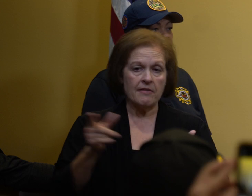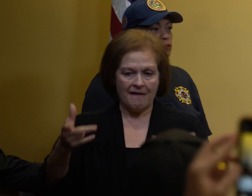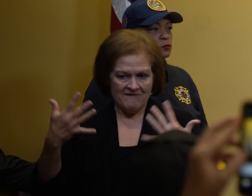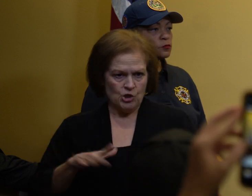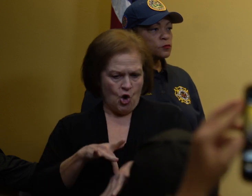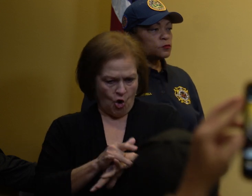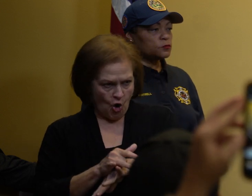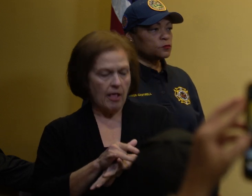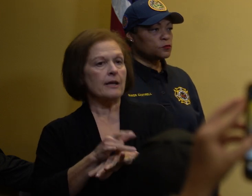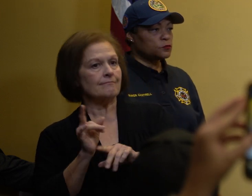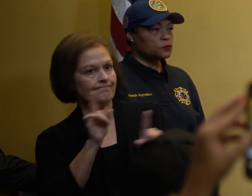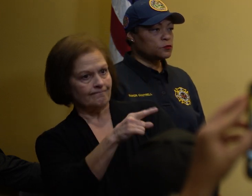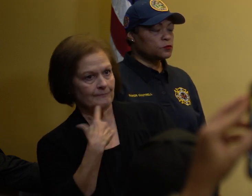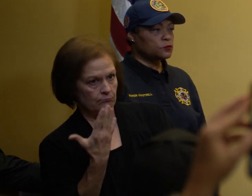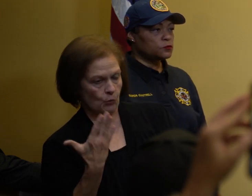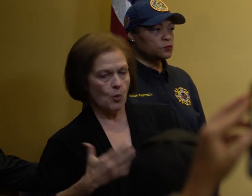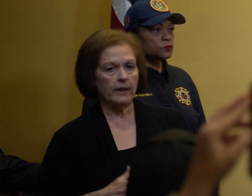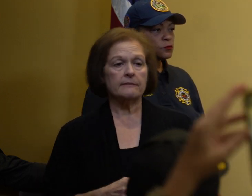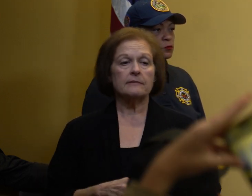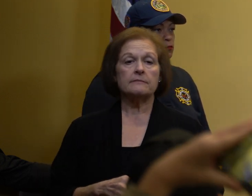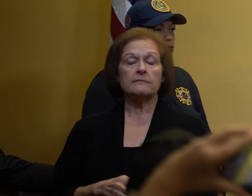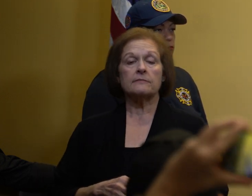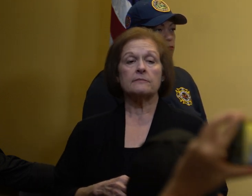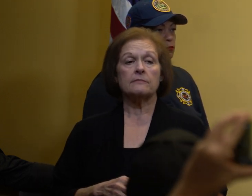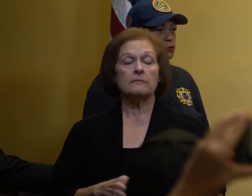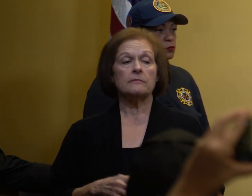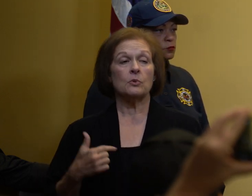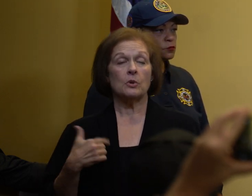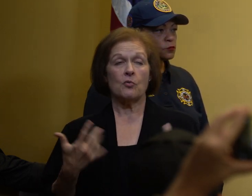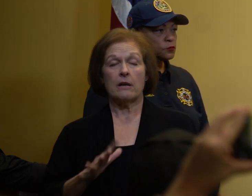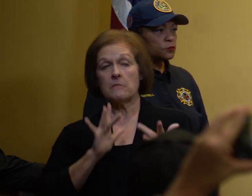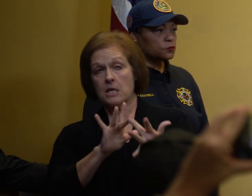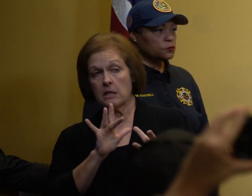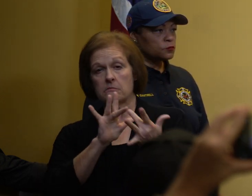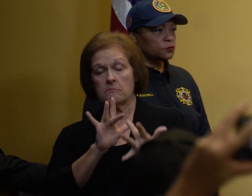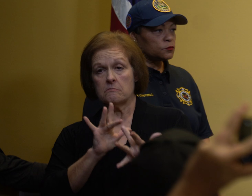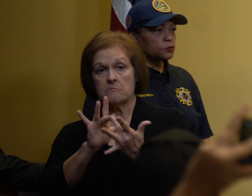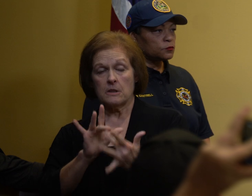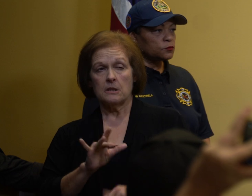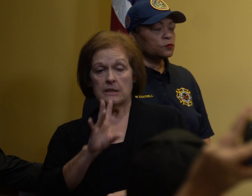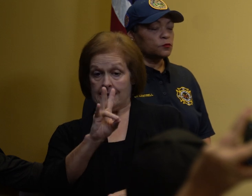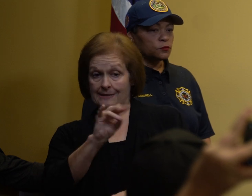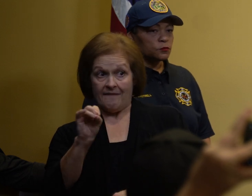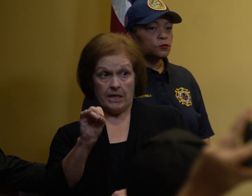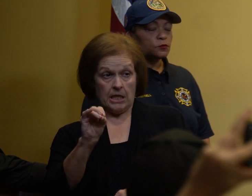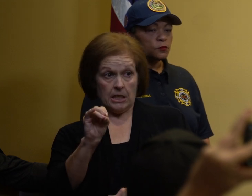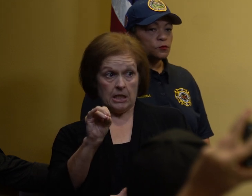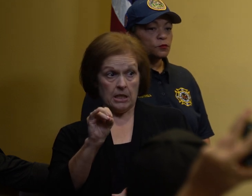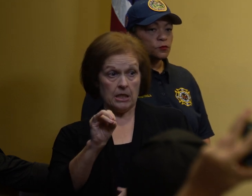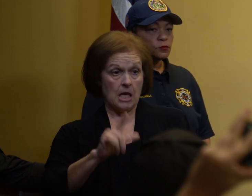plan for dialysis. We have been in contact with all of the nearly 70 independent